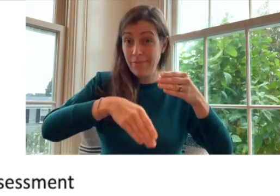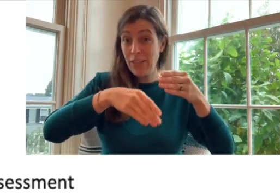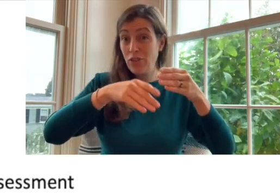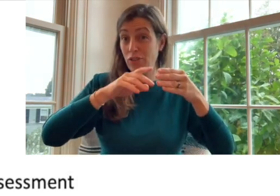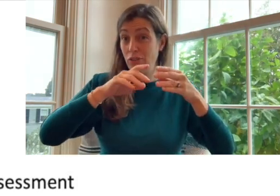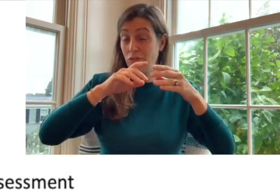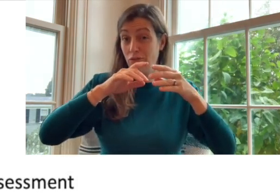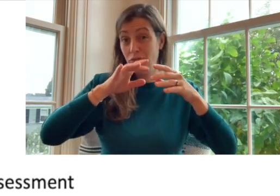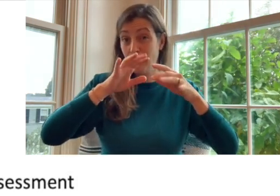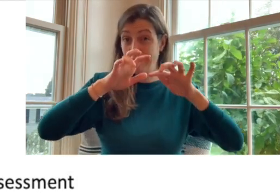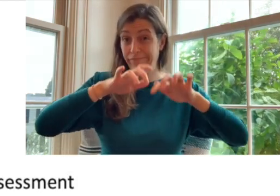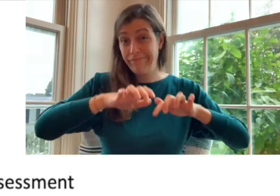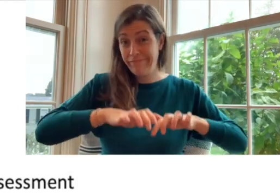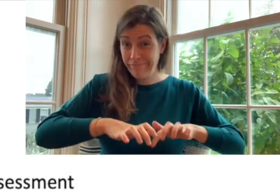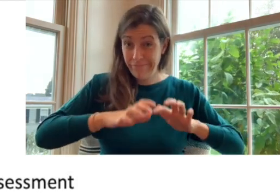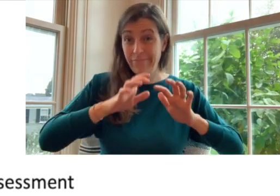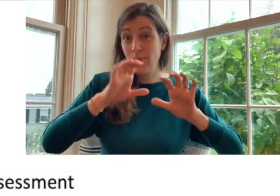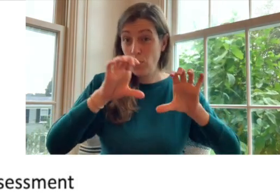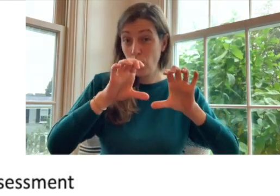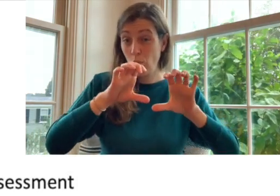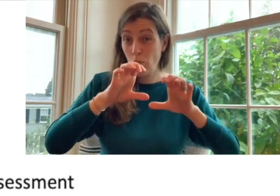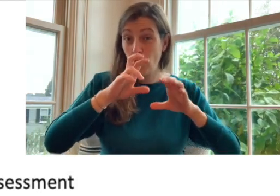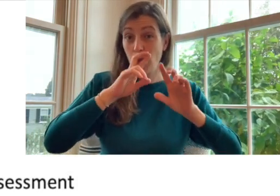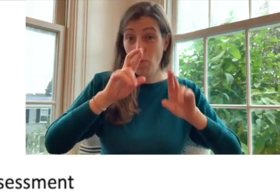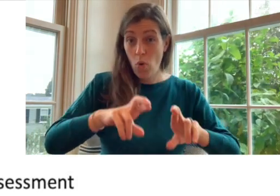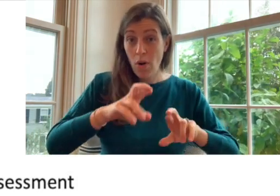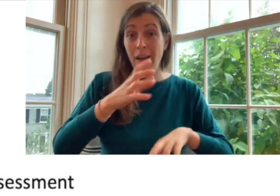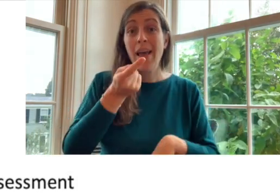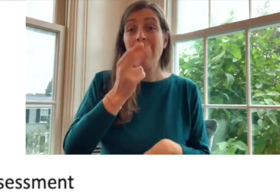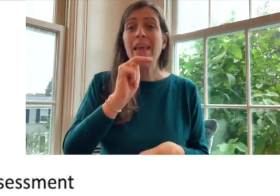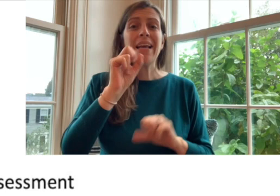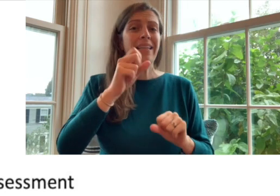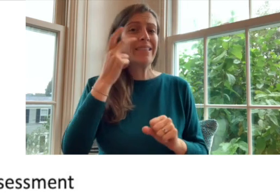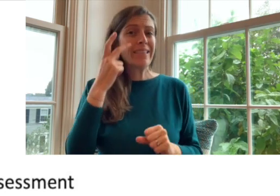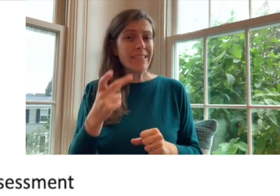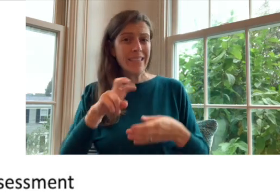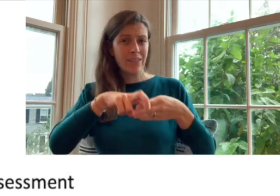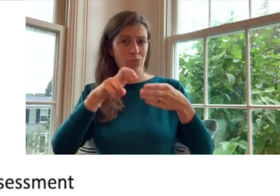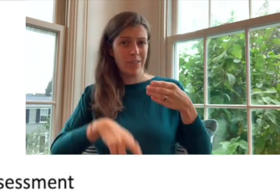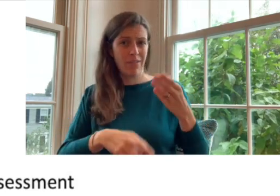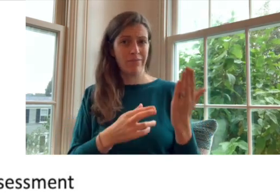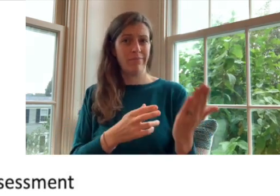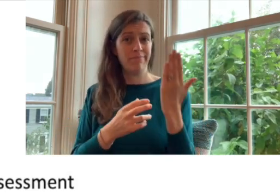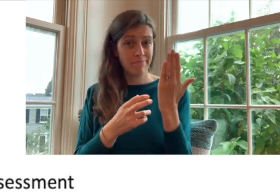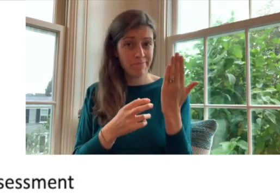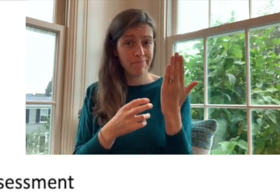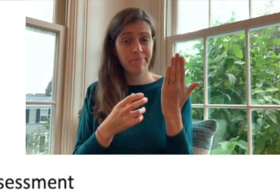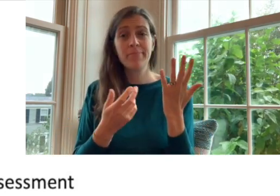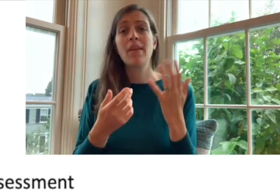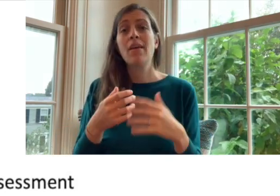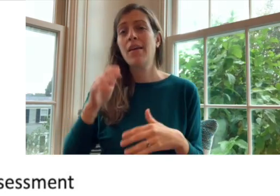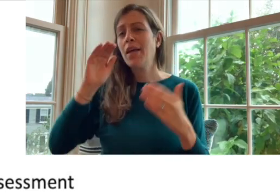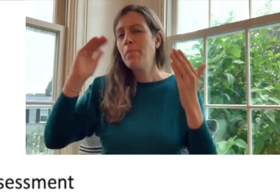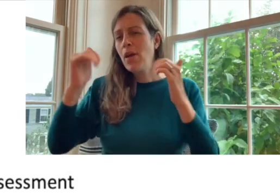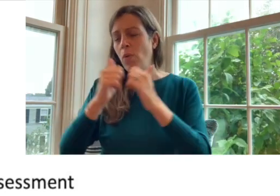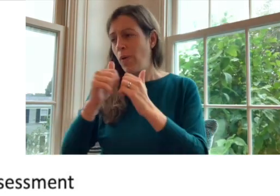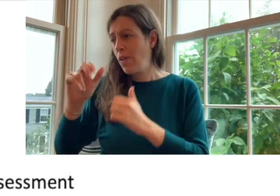language. Parents can go into on the website to complete the assessment. They also get a